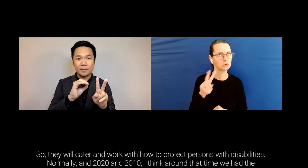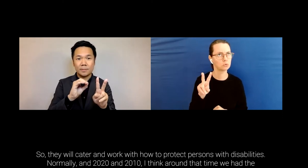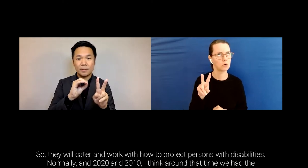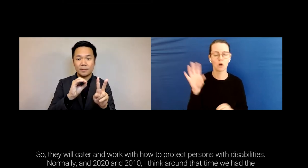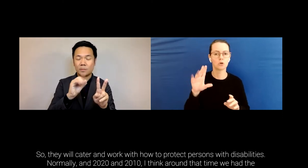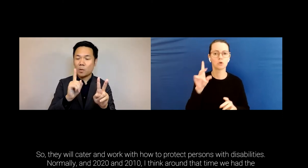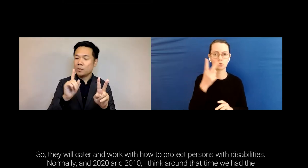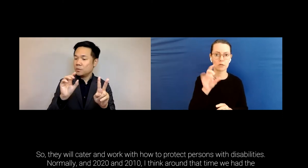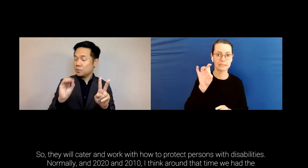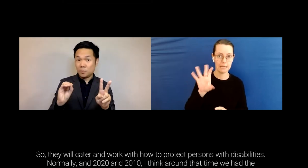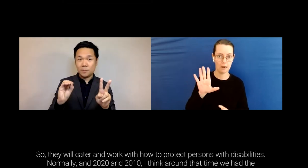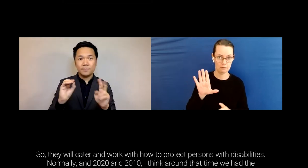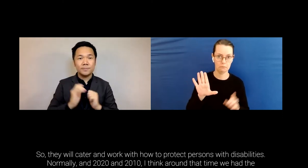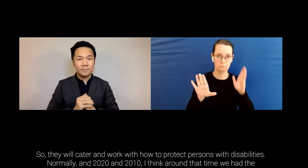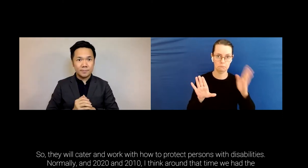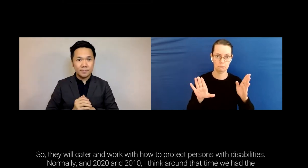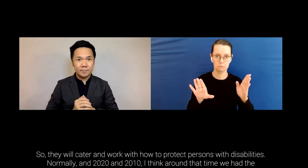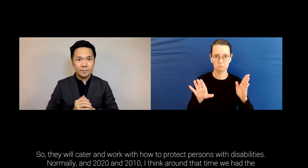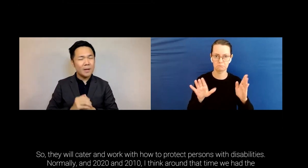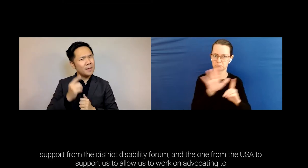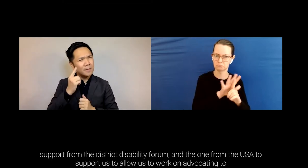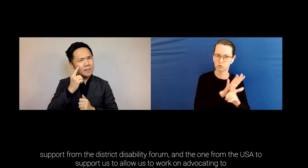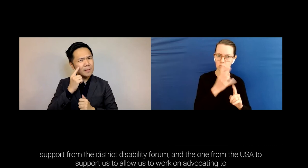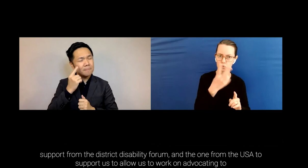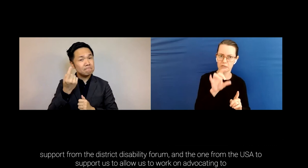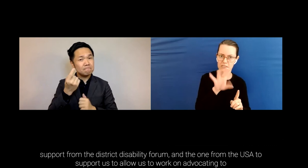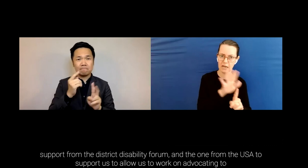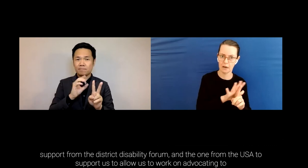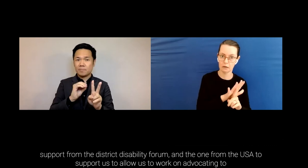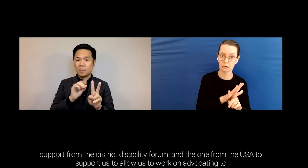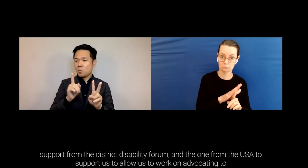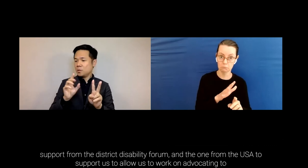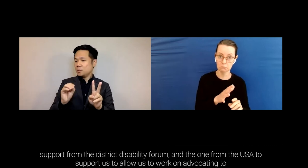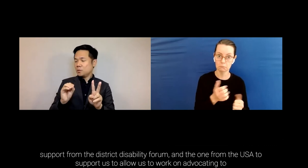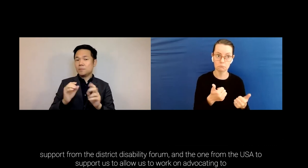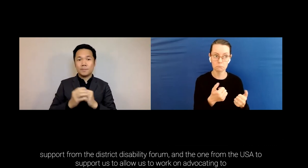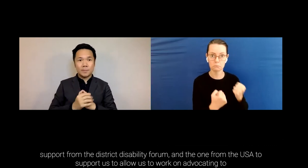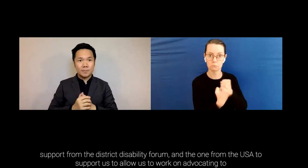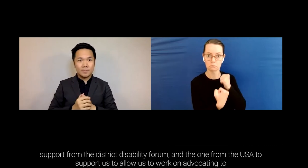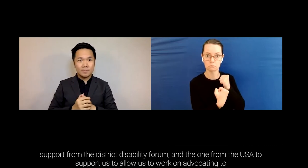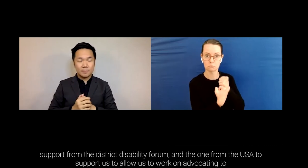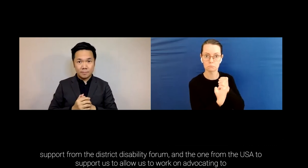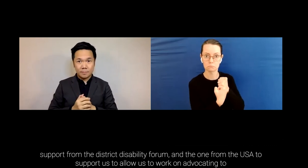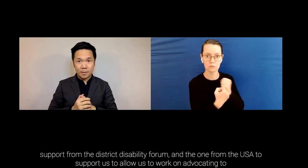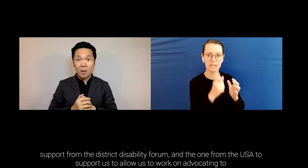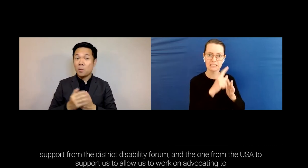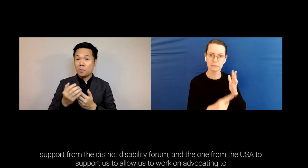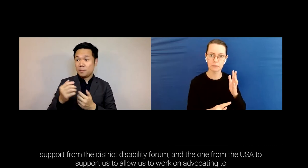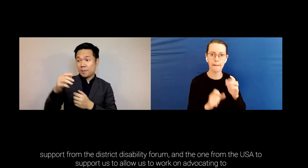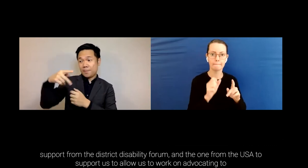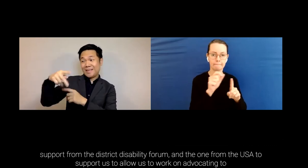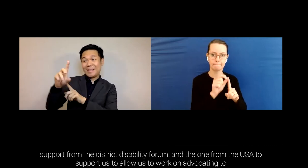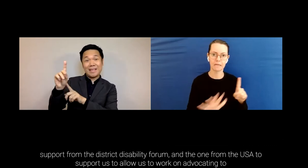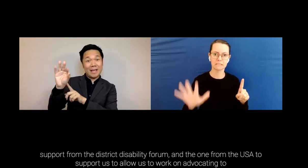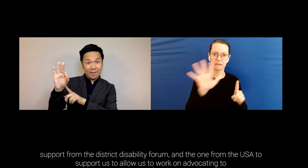2010, I think around that, and we have the support from the Pacific Disability Forum